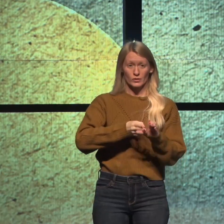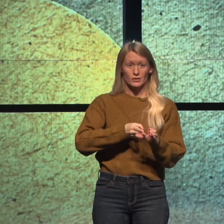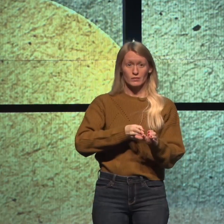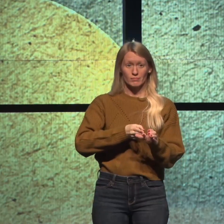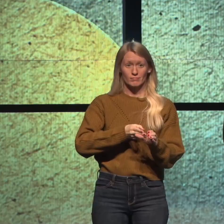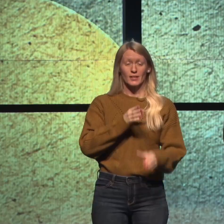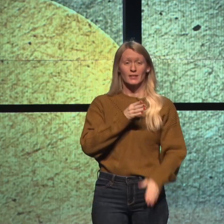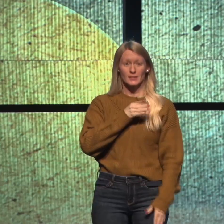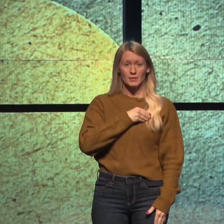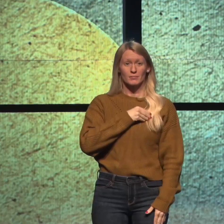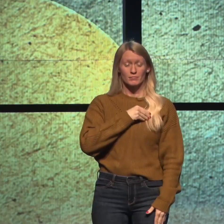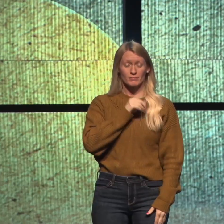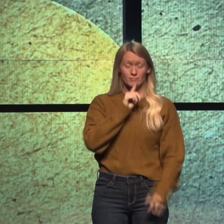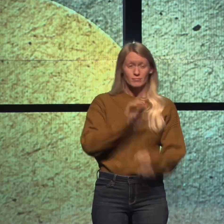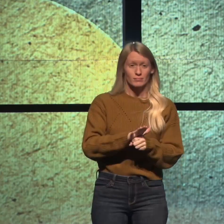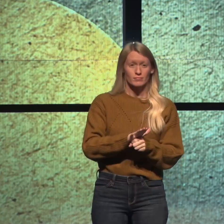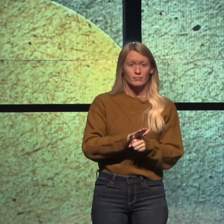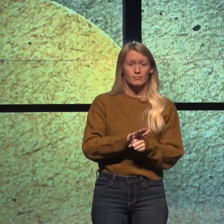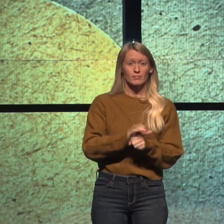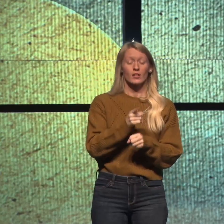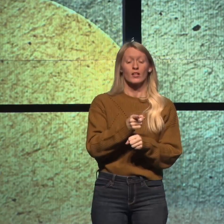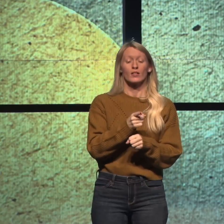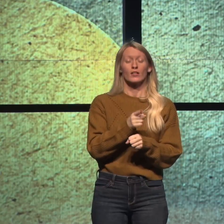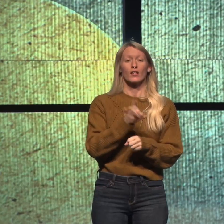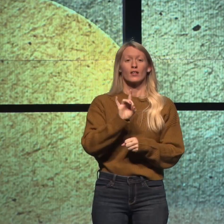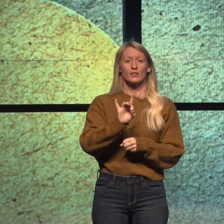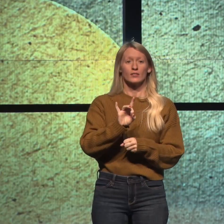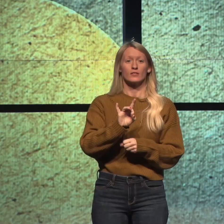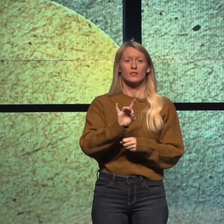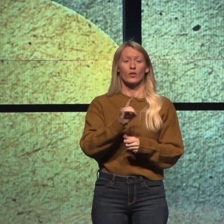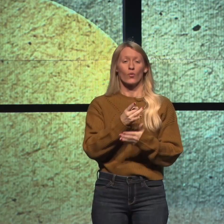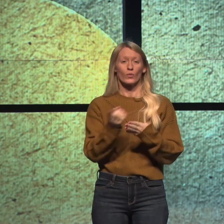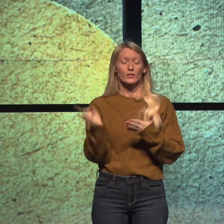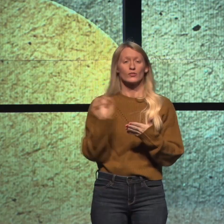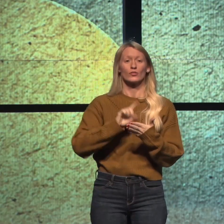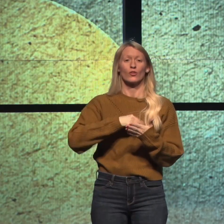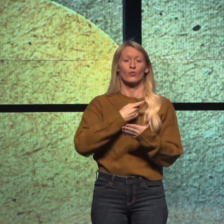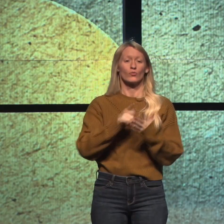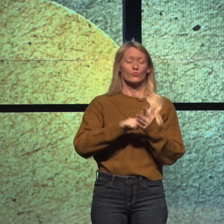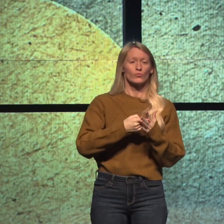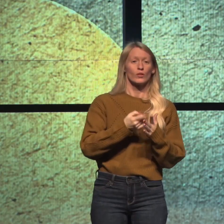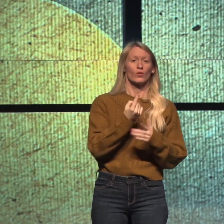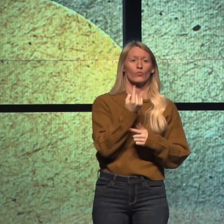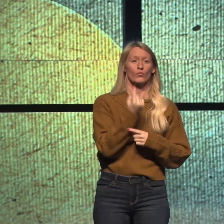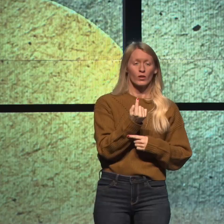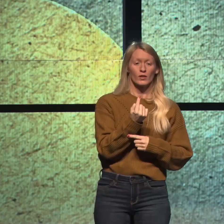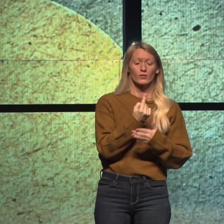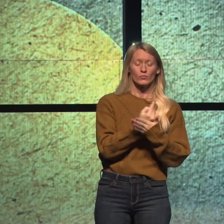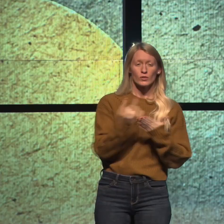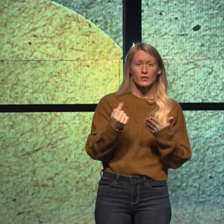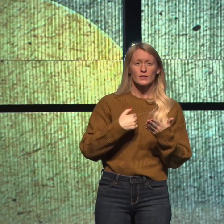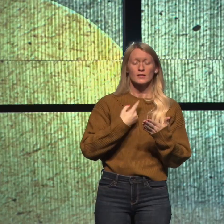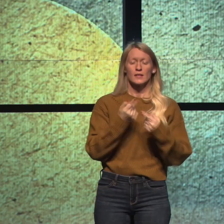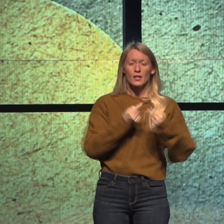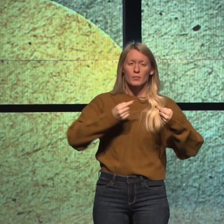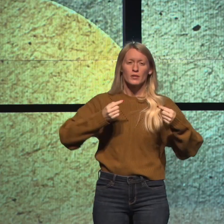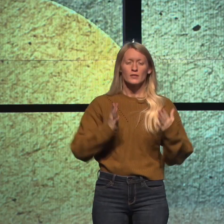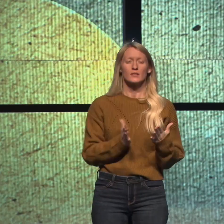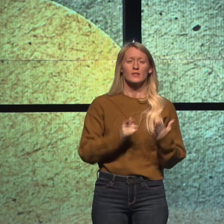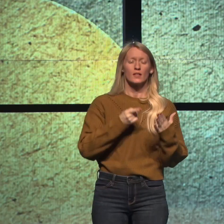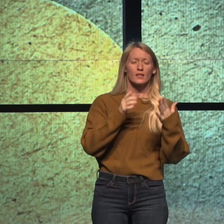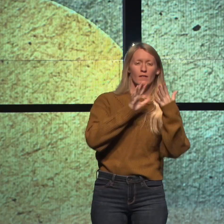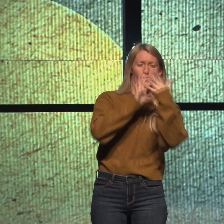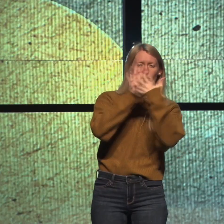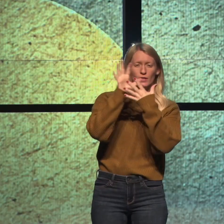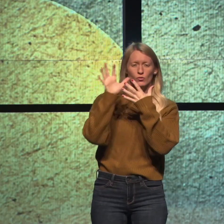week 1, and we said that the enemy of connection is confusion. And that confusion comes and tears us